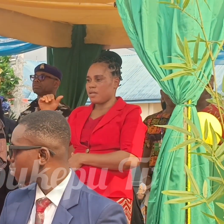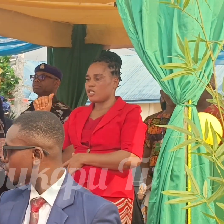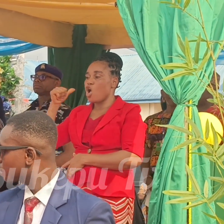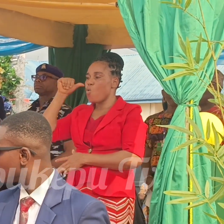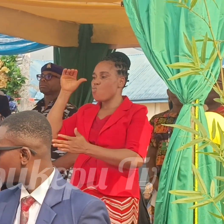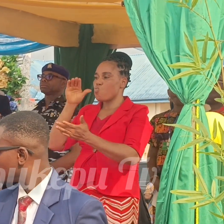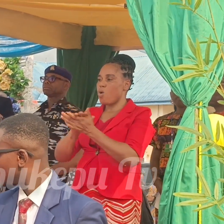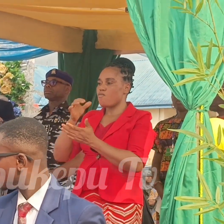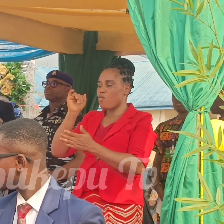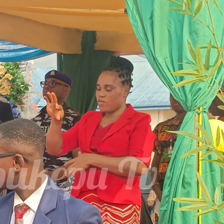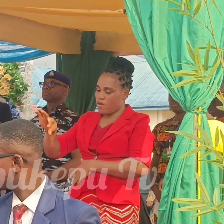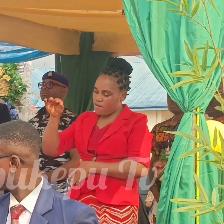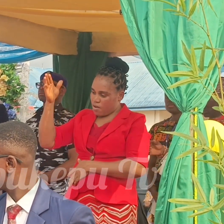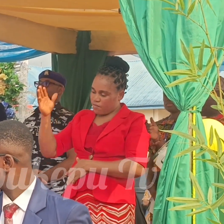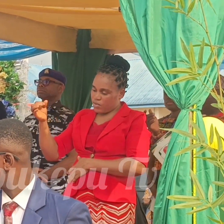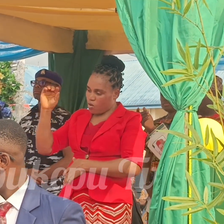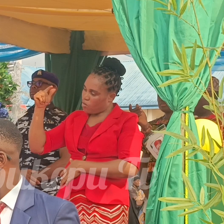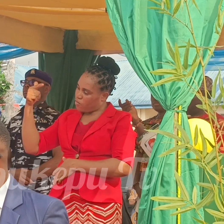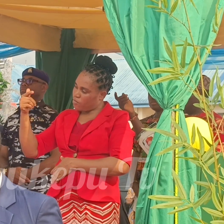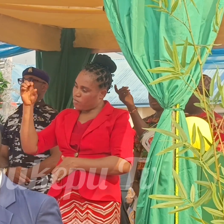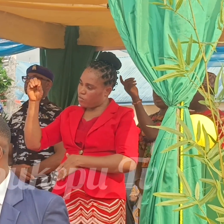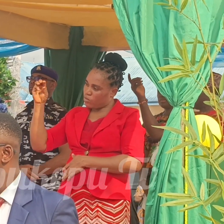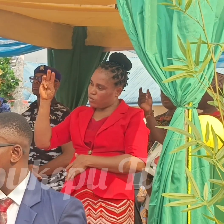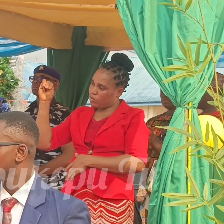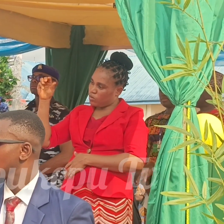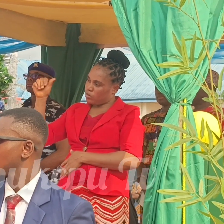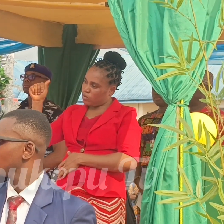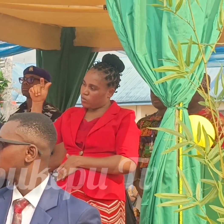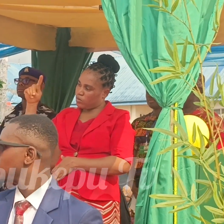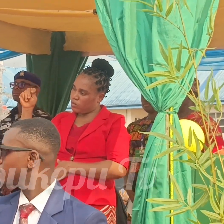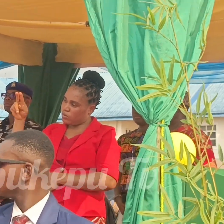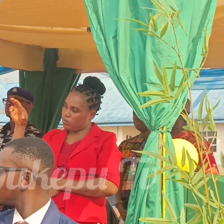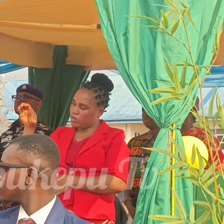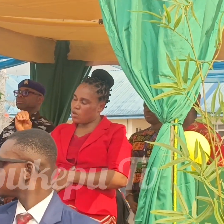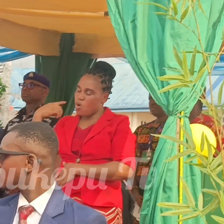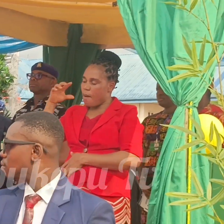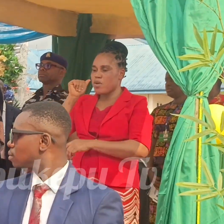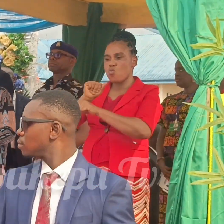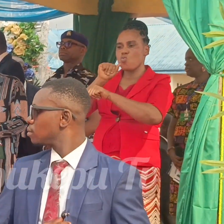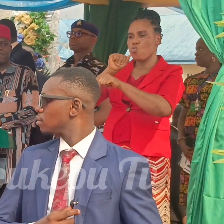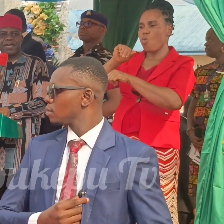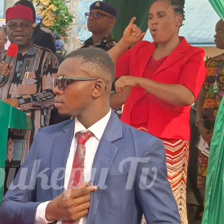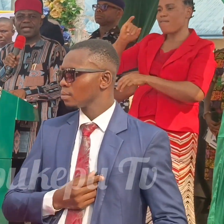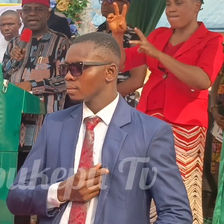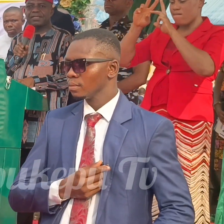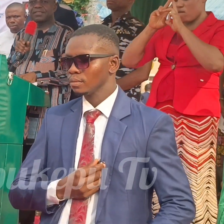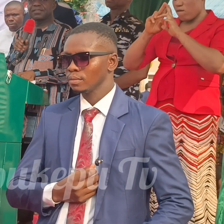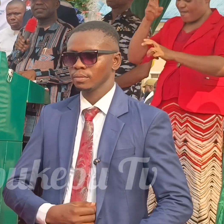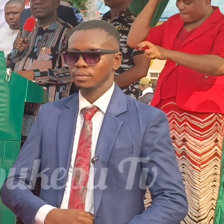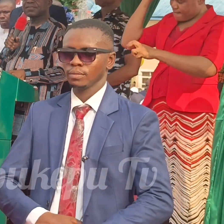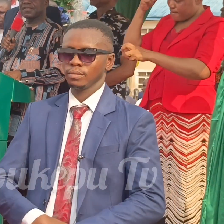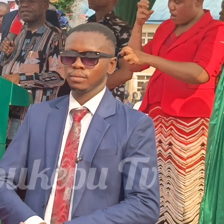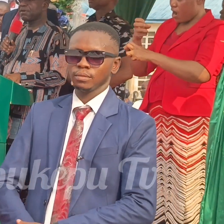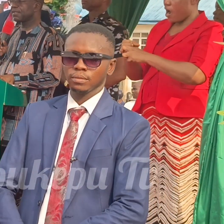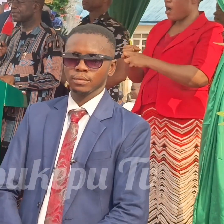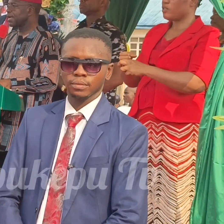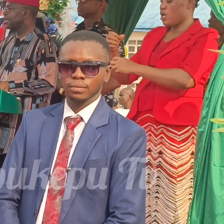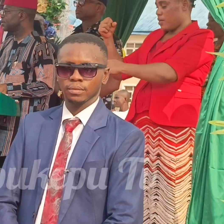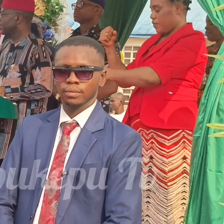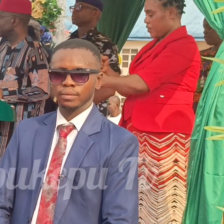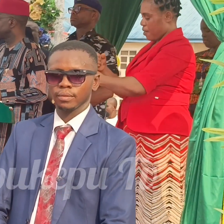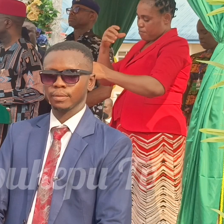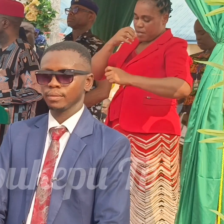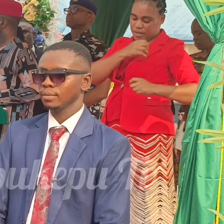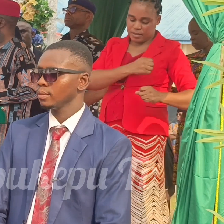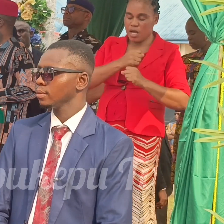wife of the founder of Geometric, who has been working very hard, side by side